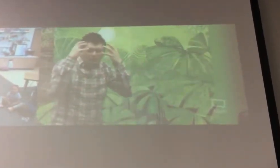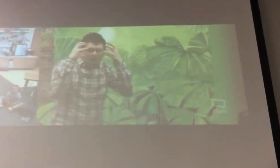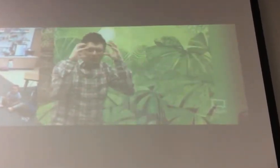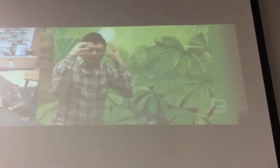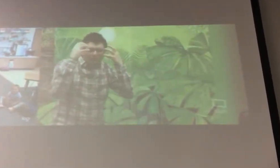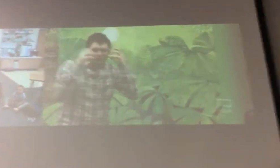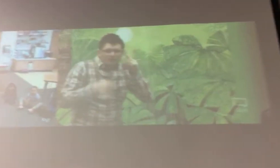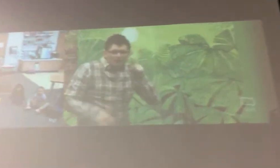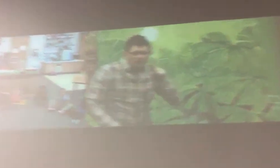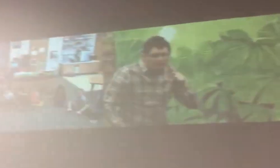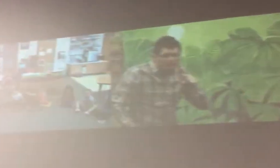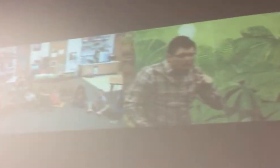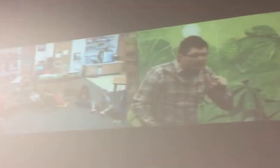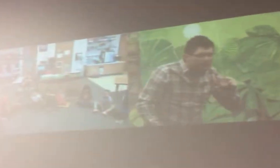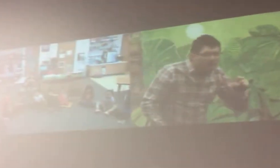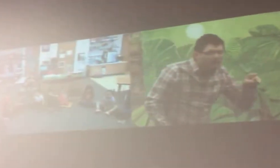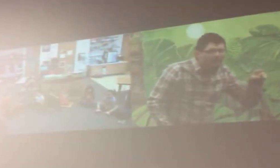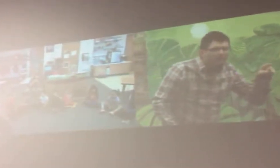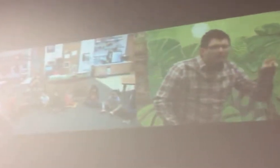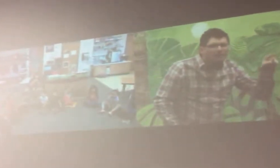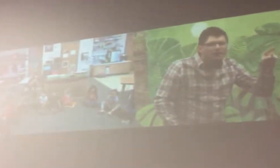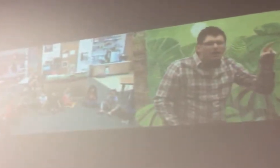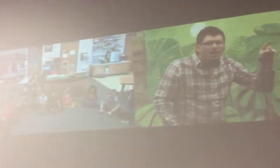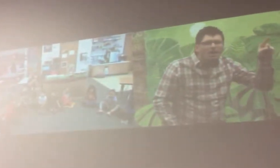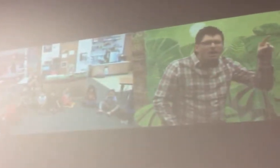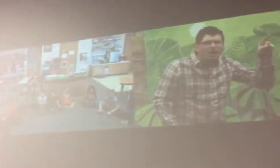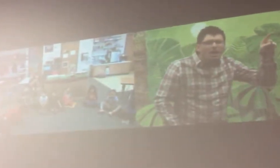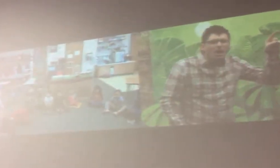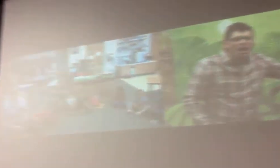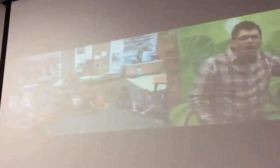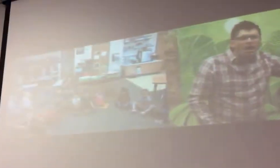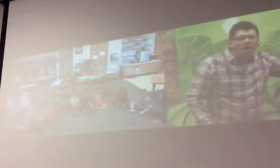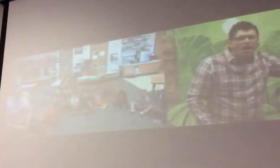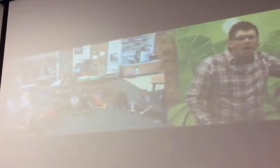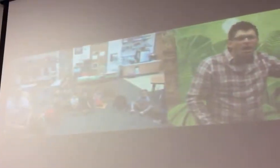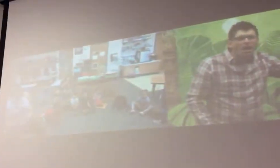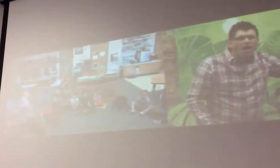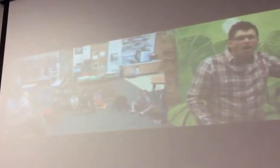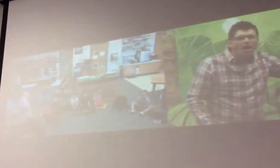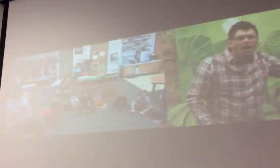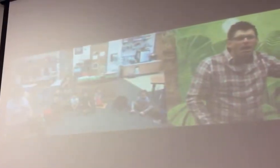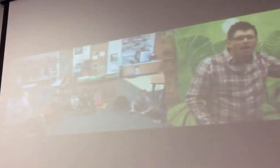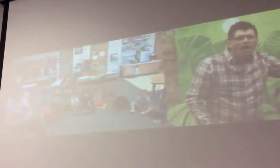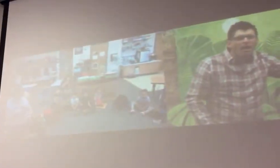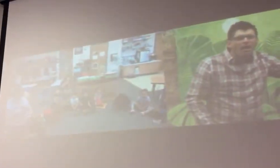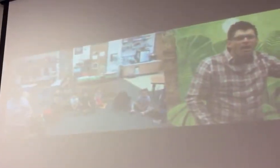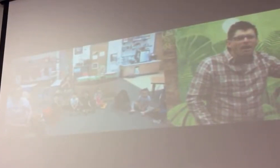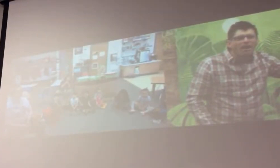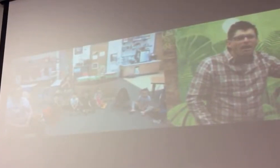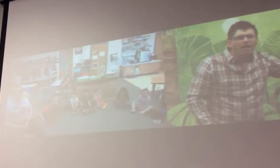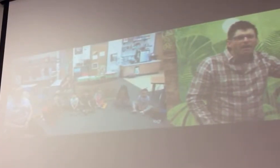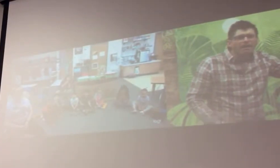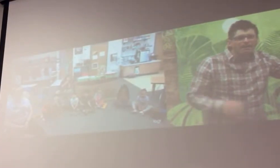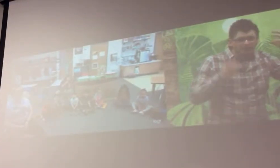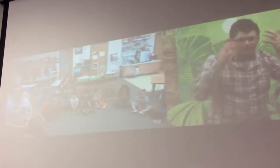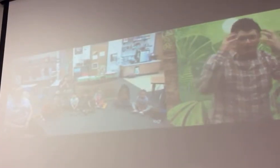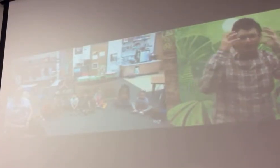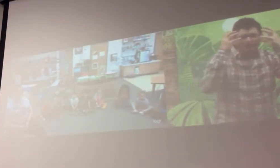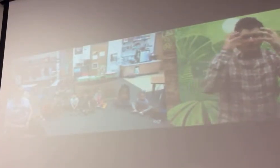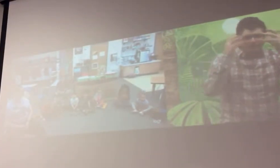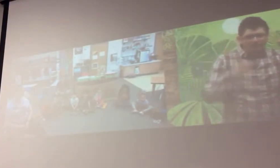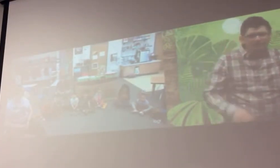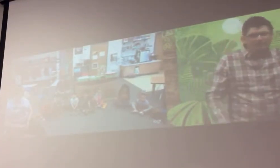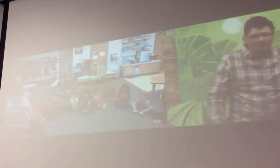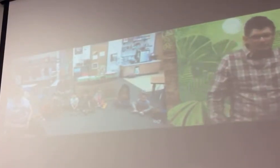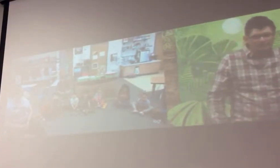You guys see the chameleon? Yeah, I see it. Oh, you're on top of the leaves. There we go. We're